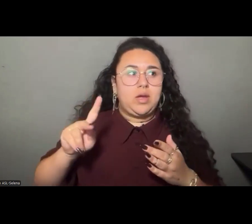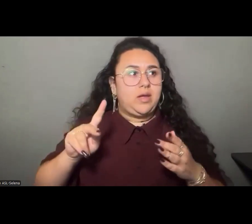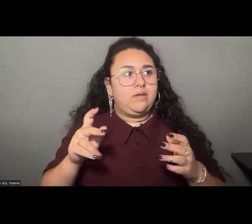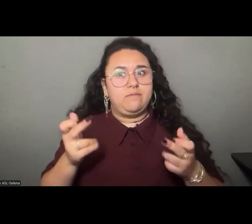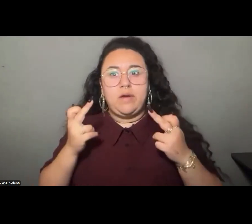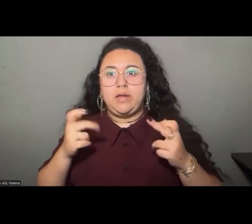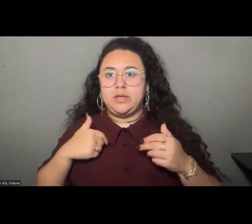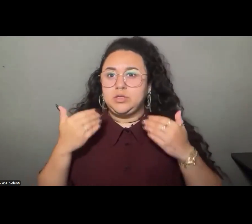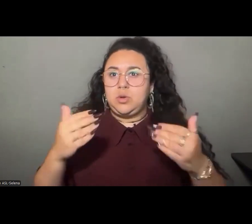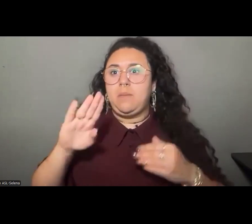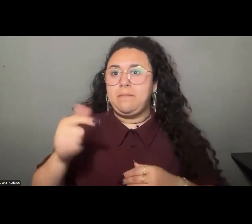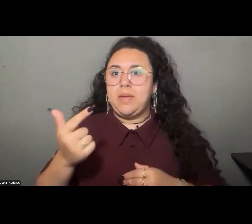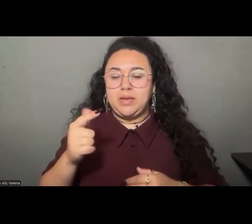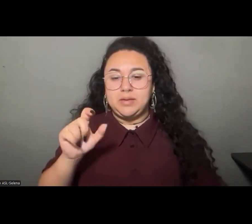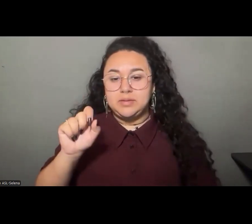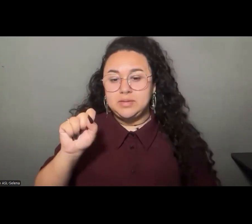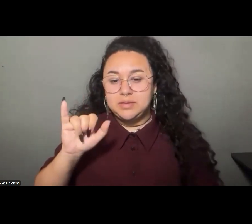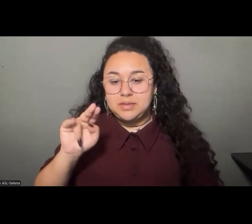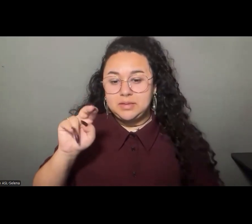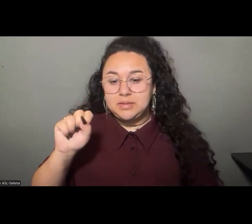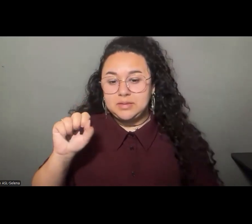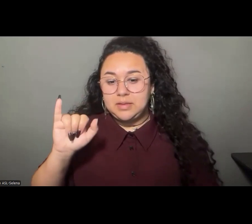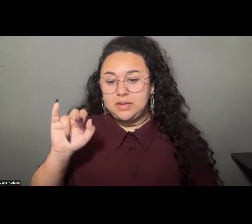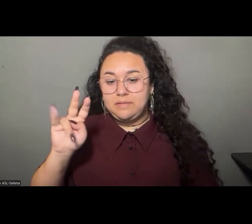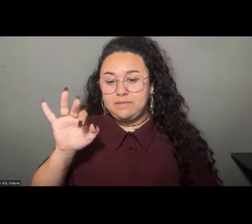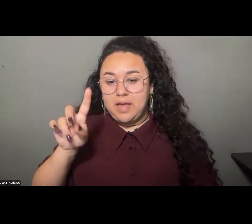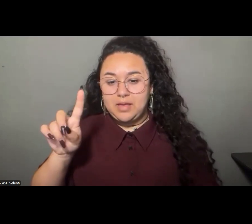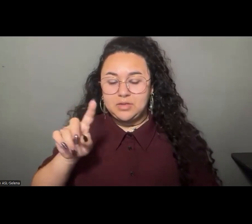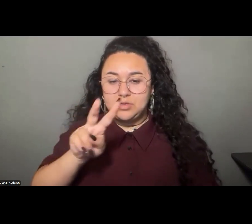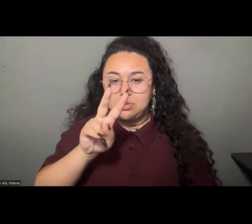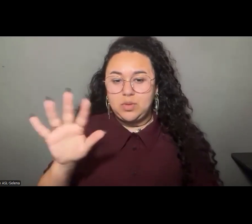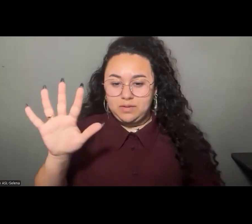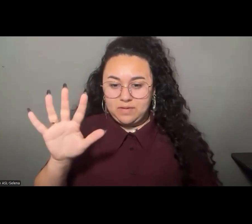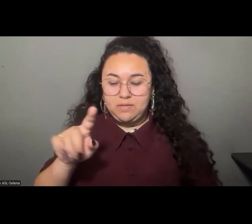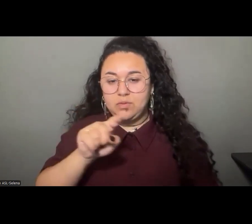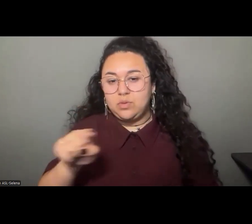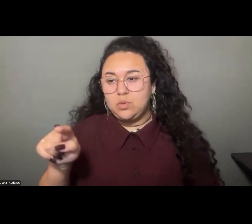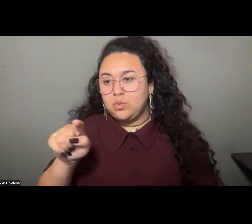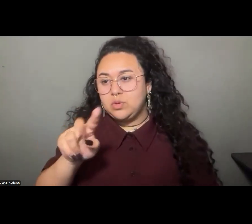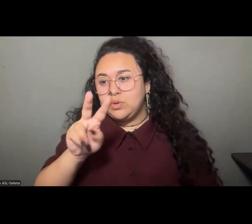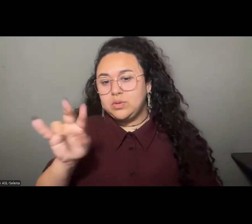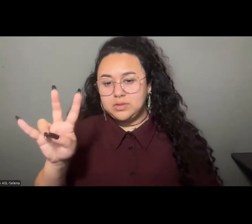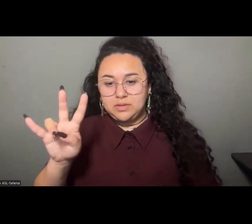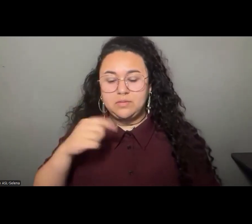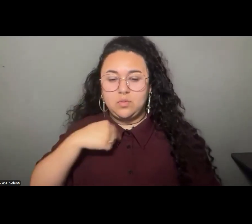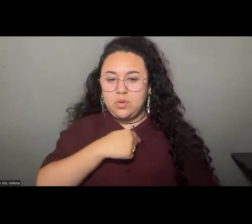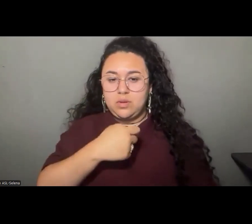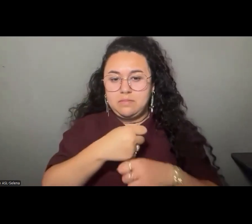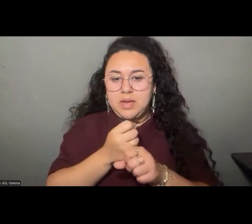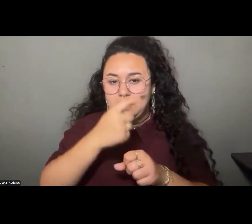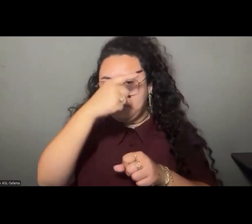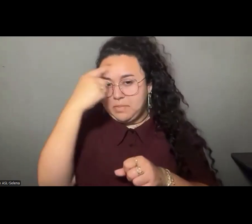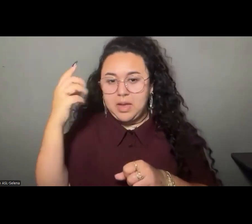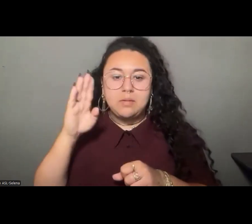Invalid, 2005, 2007, right? Oh, let's just make a black and brown queer-centered performance art